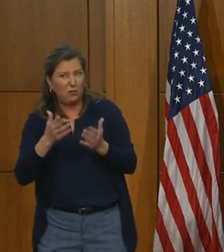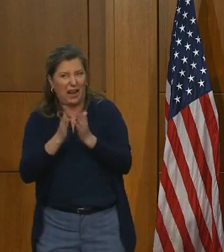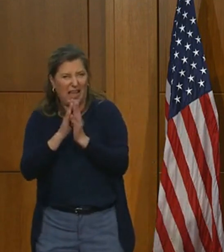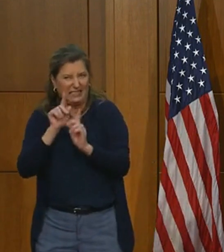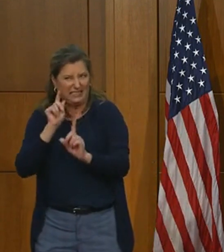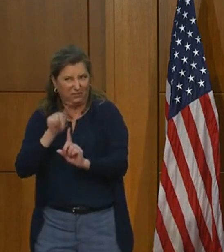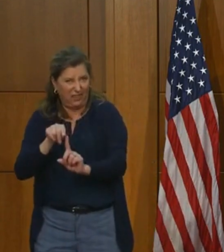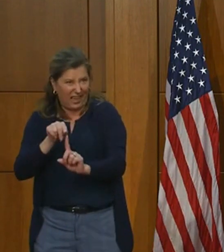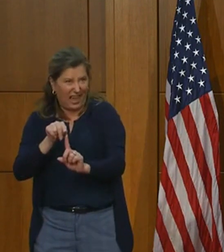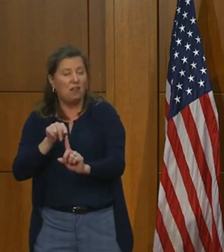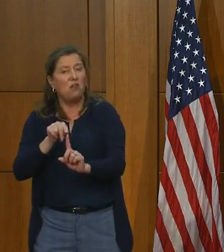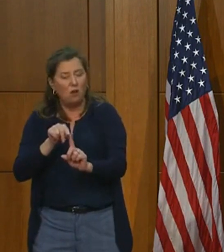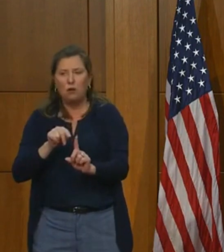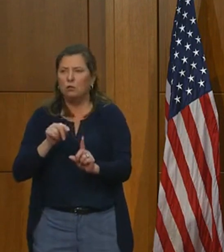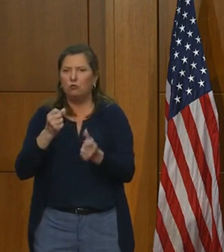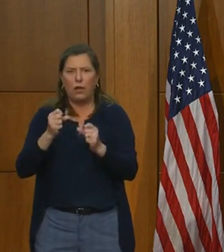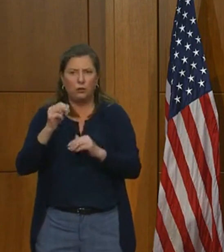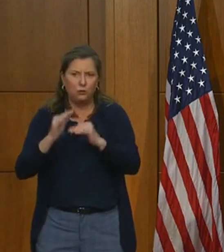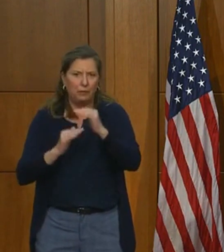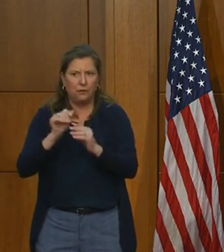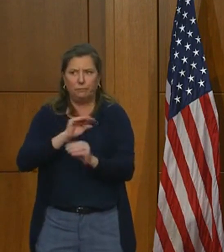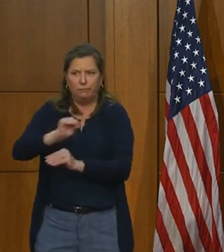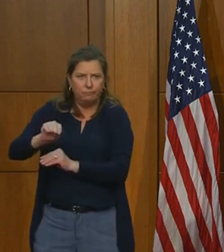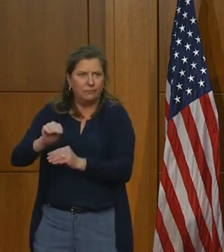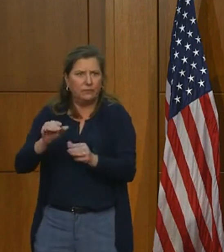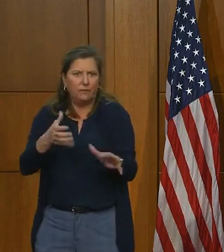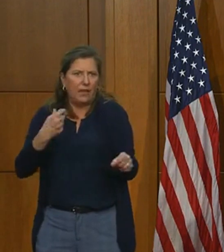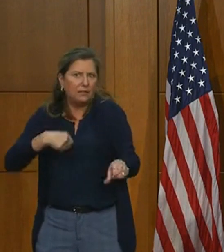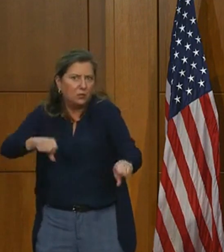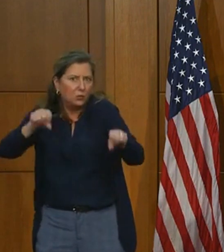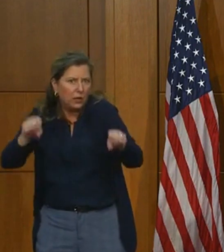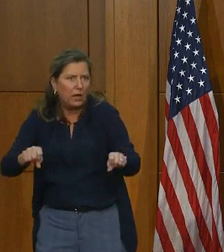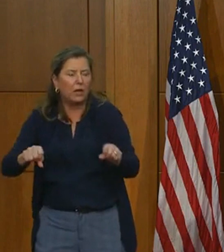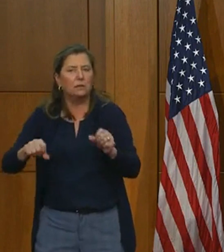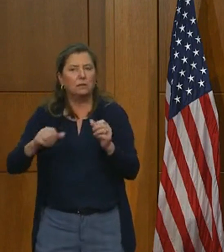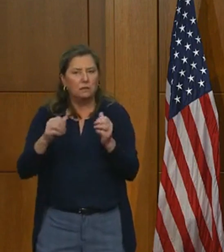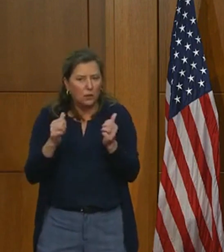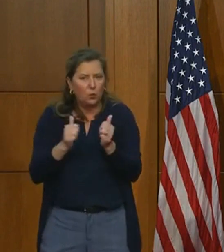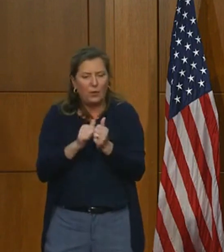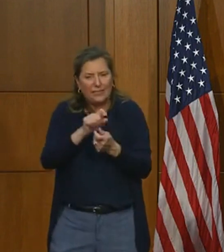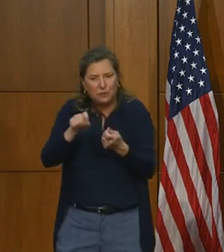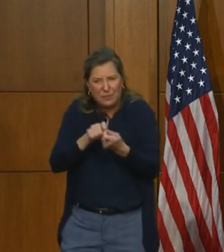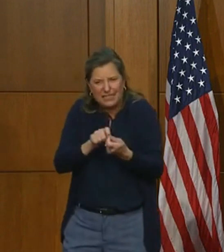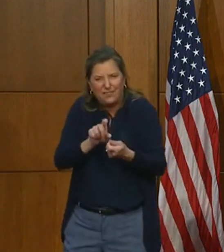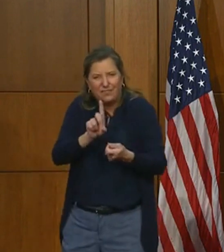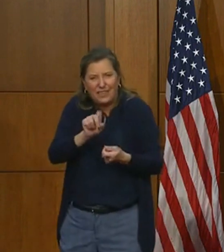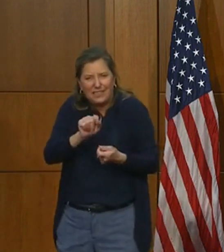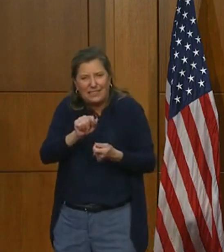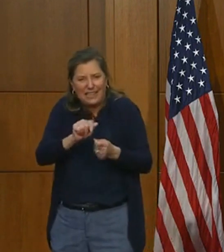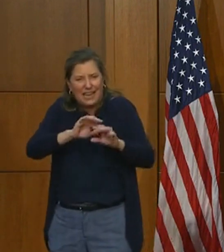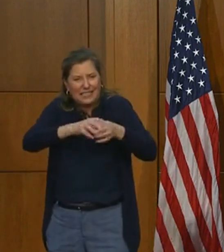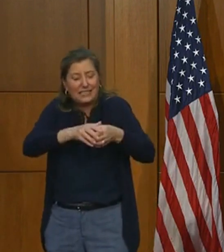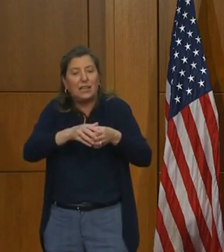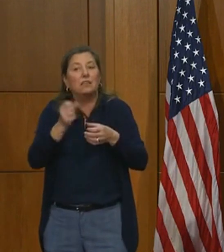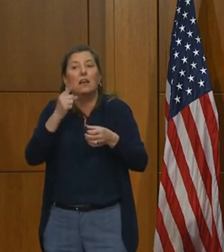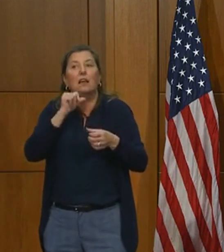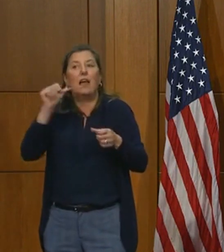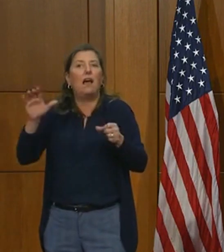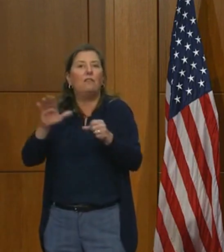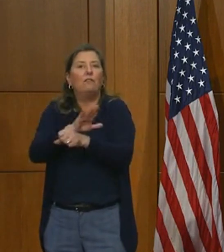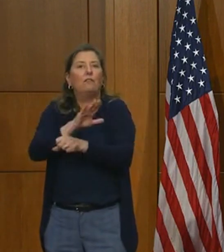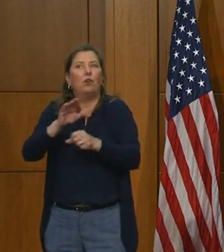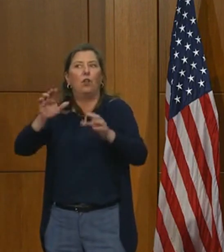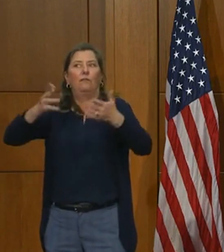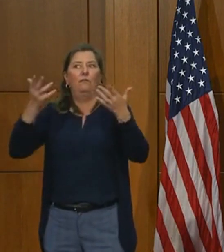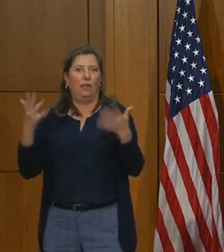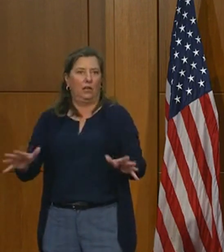data. Let's construct it as quickly as we can with the individual data sets while the entire tool was not yet finished.